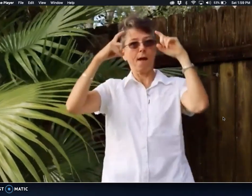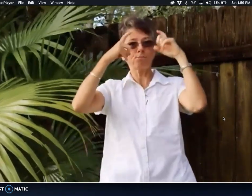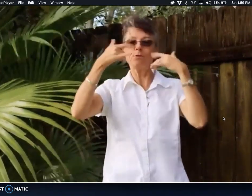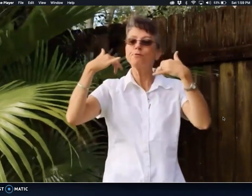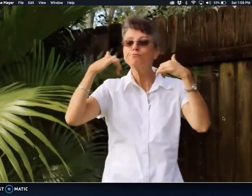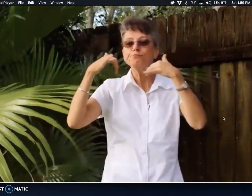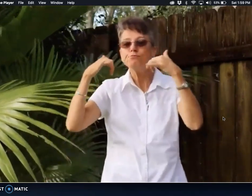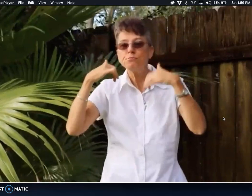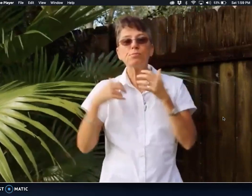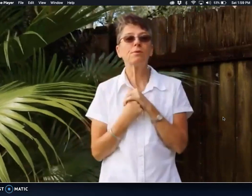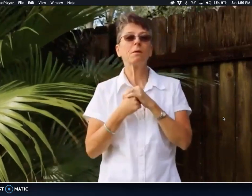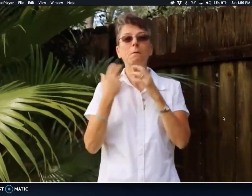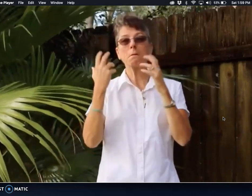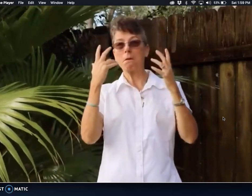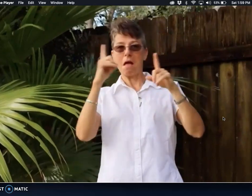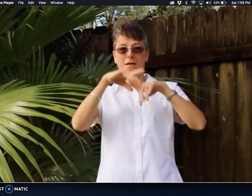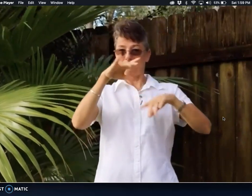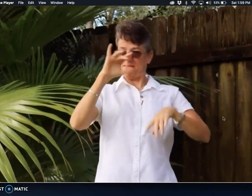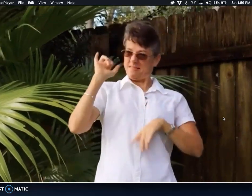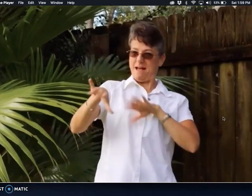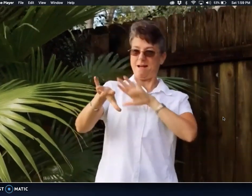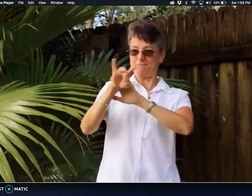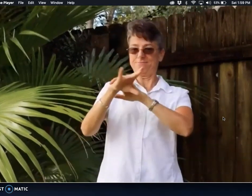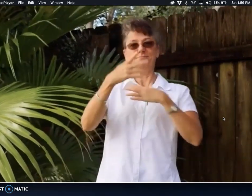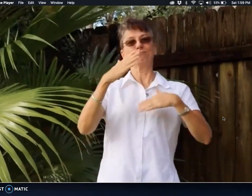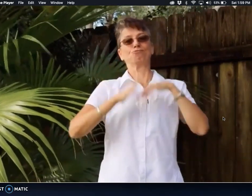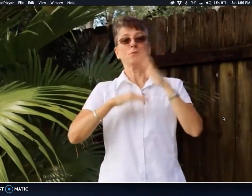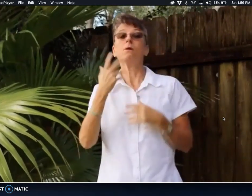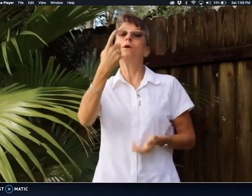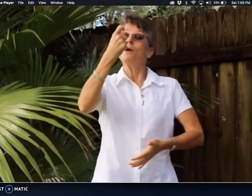That way when you go to the store, you can play with them and figure out which ones you want.